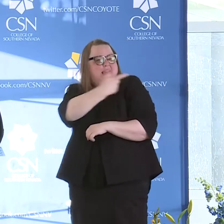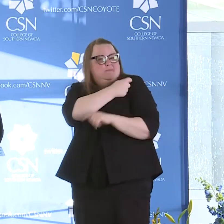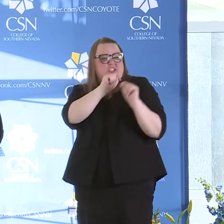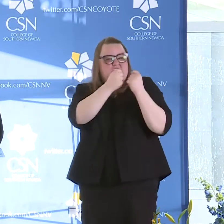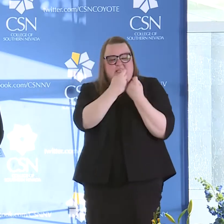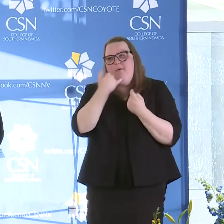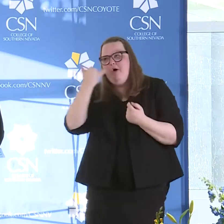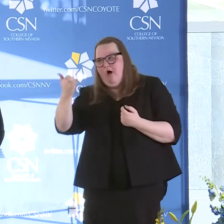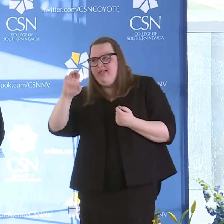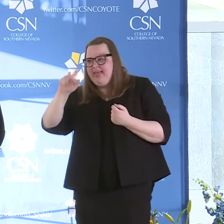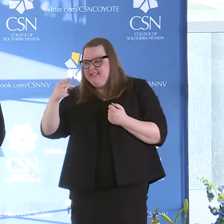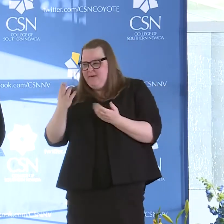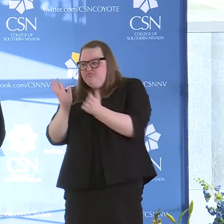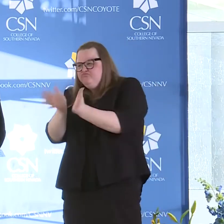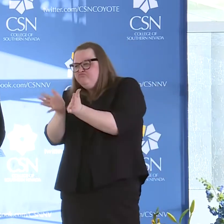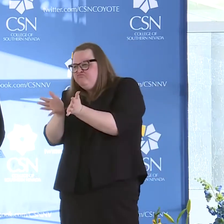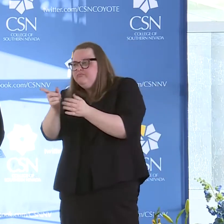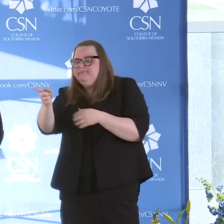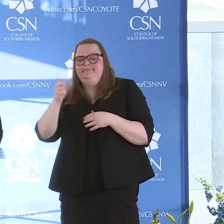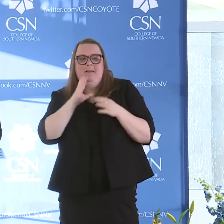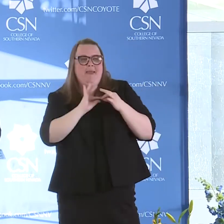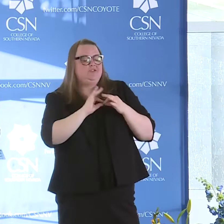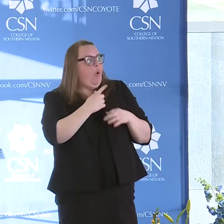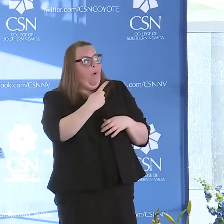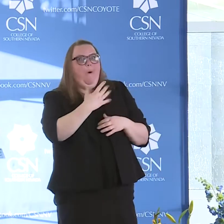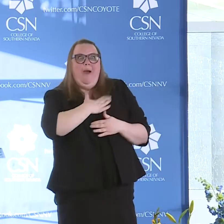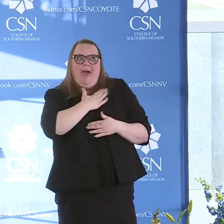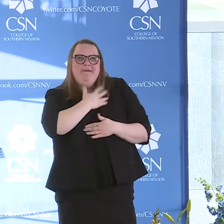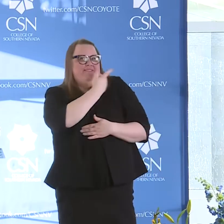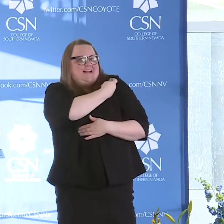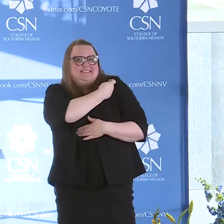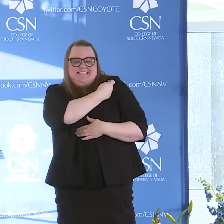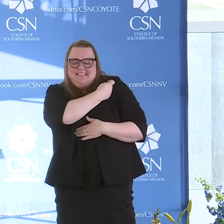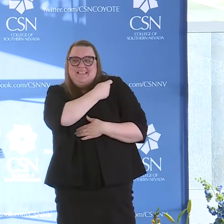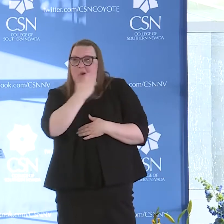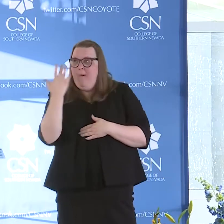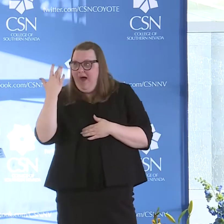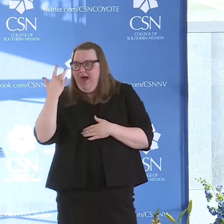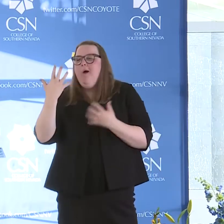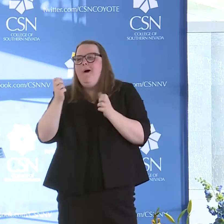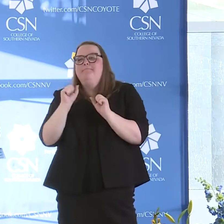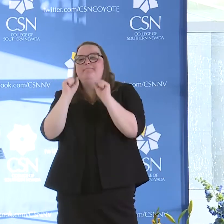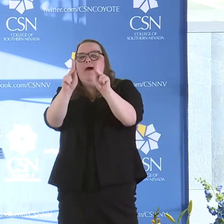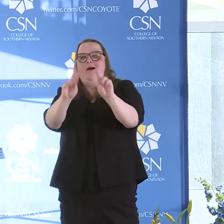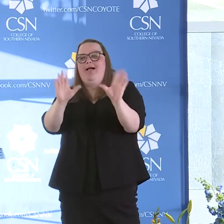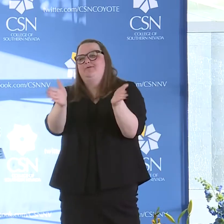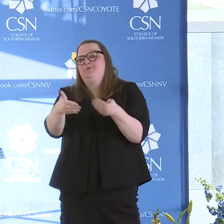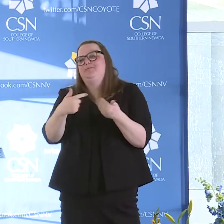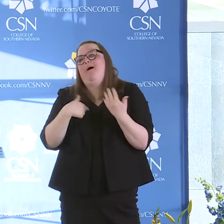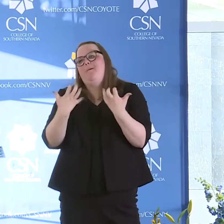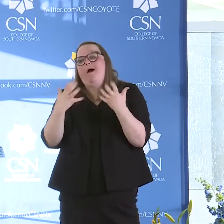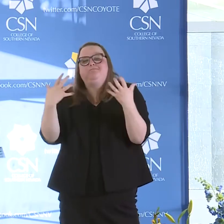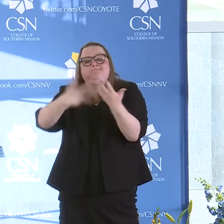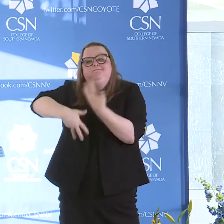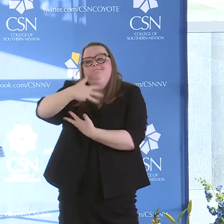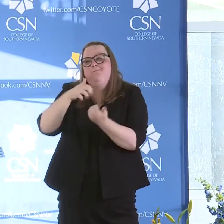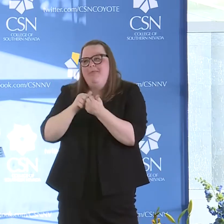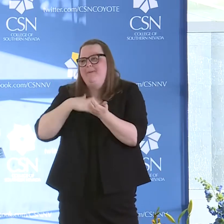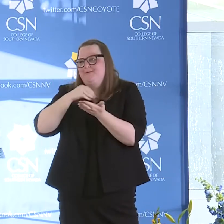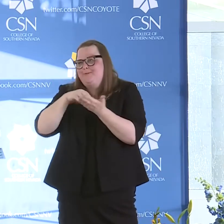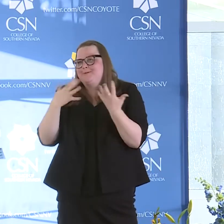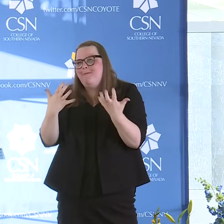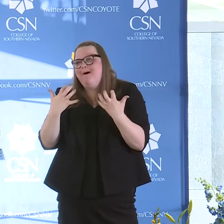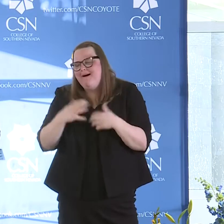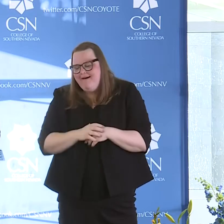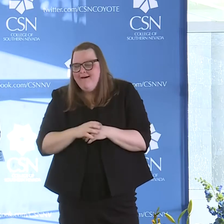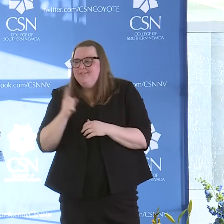phoned Elizabeth, she mentioned that she was happy to be vaccinated so she could be back in the classroom with her students. She said